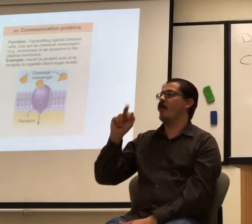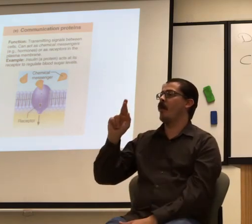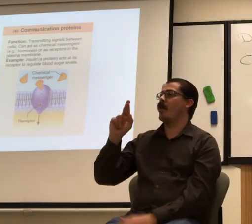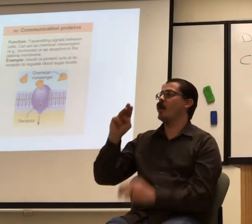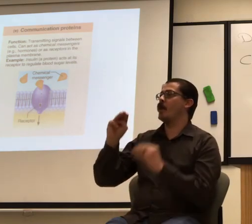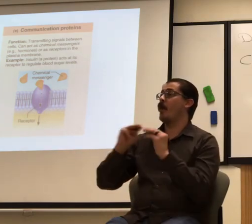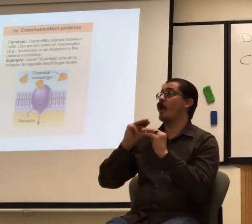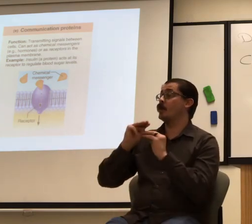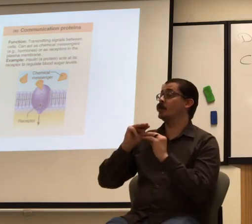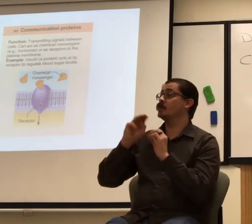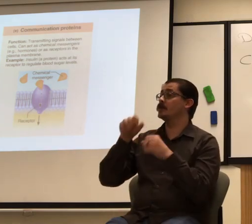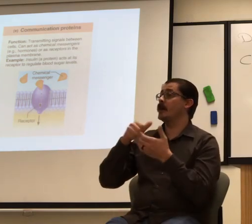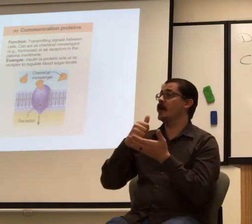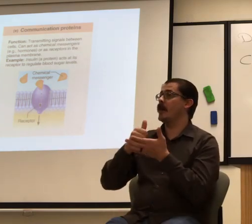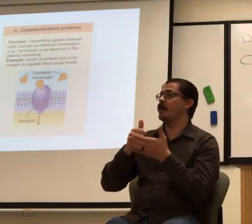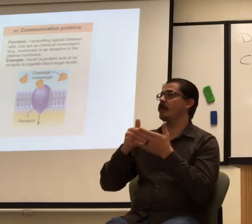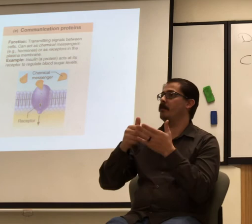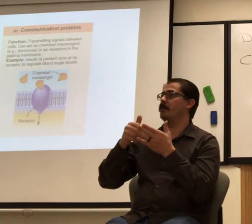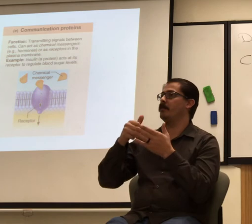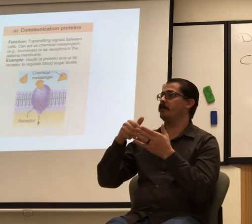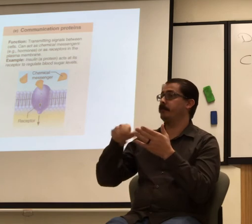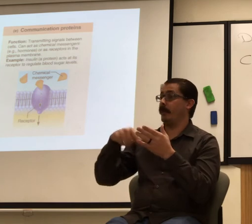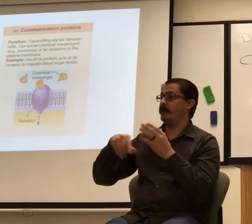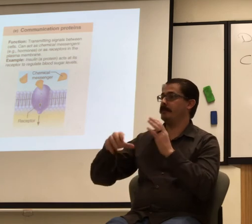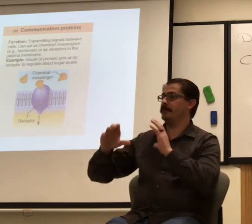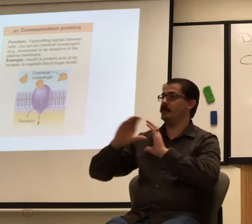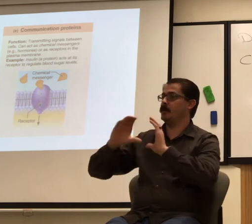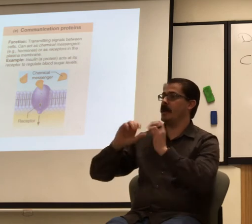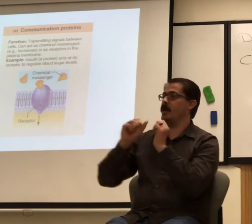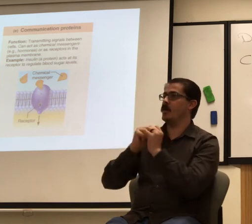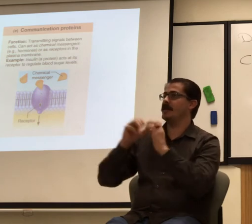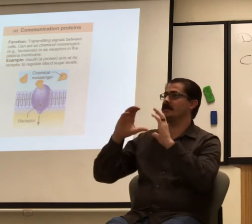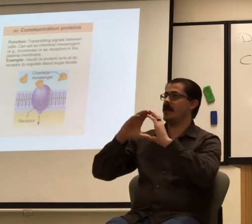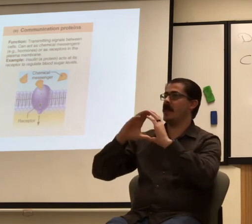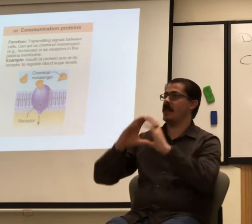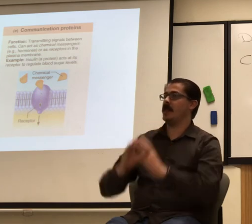They can help polar molecules communicate with the cell.